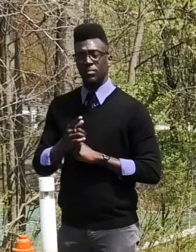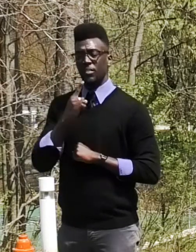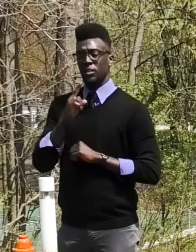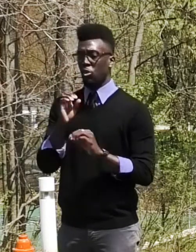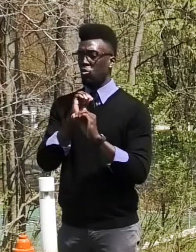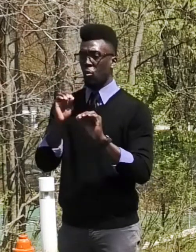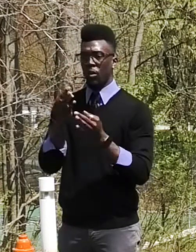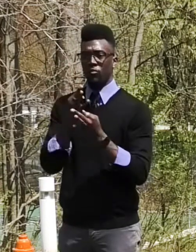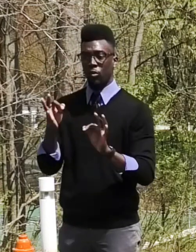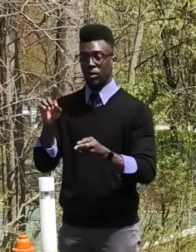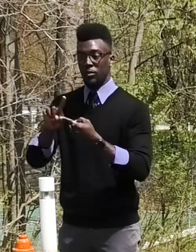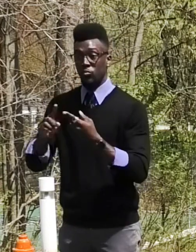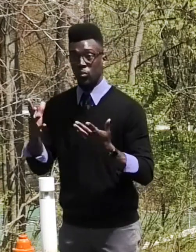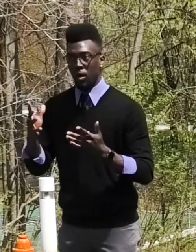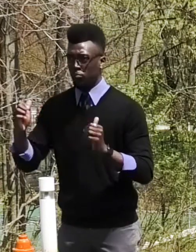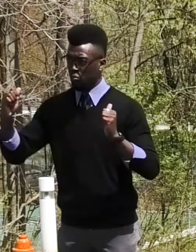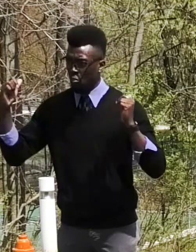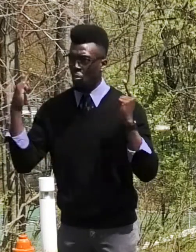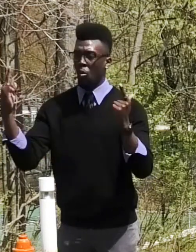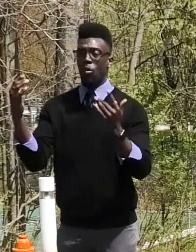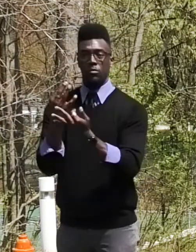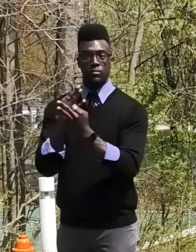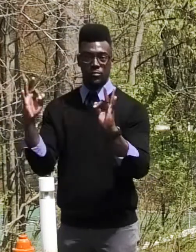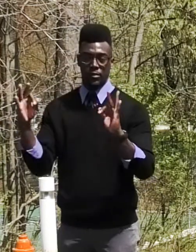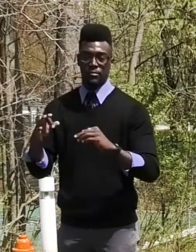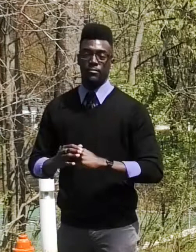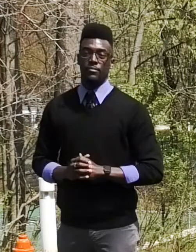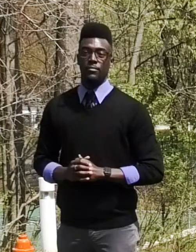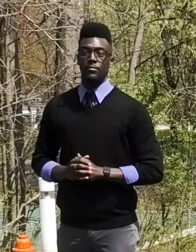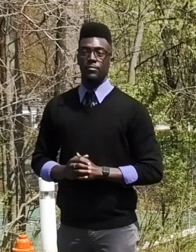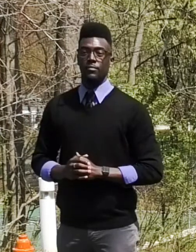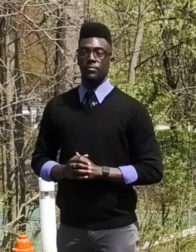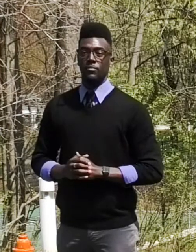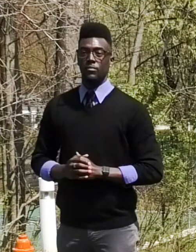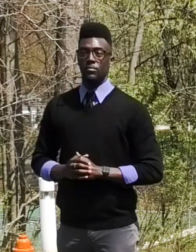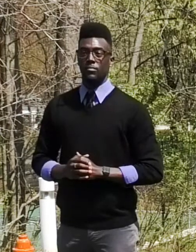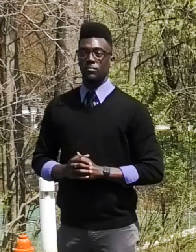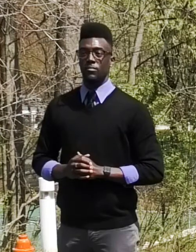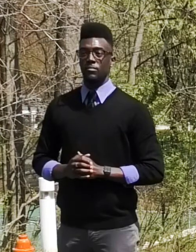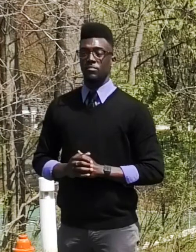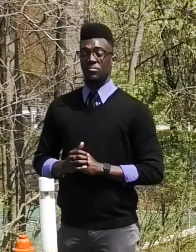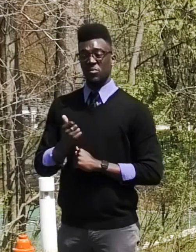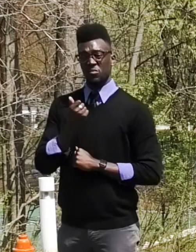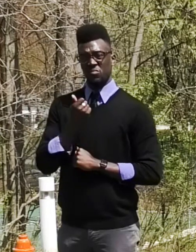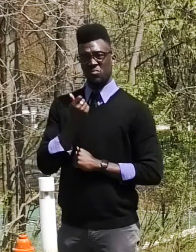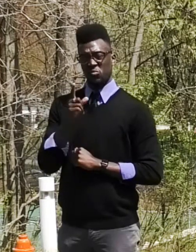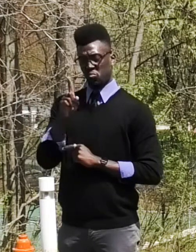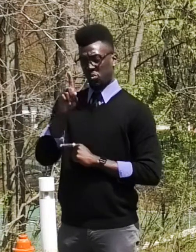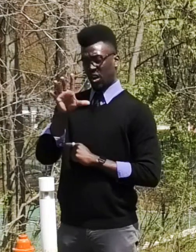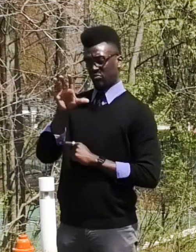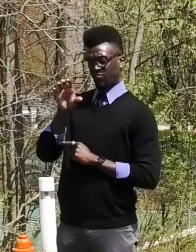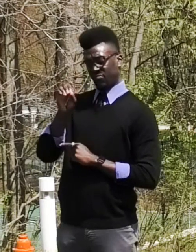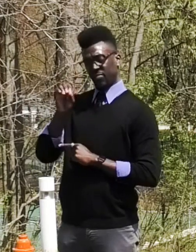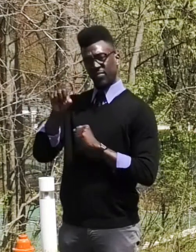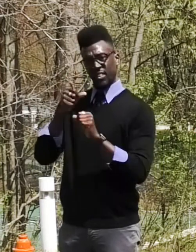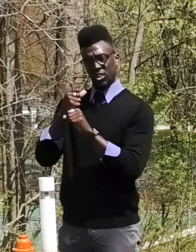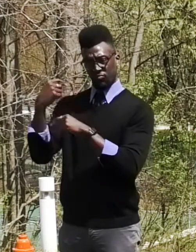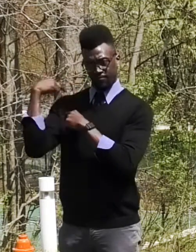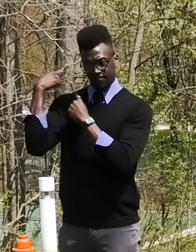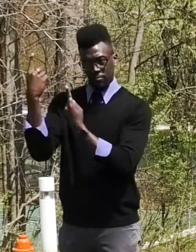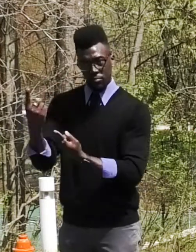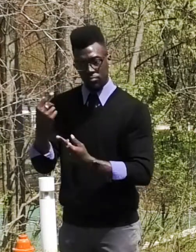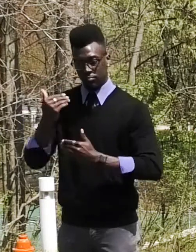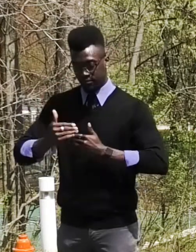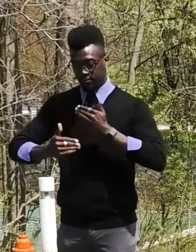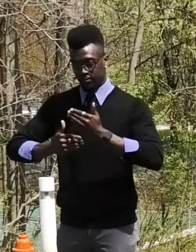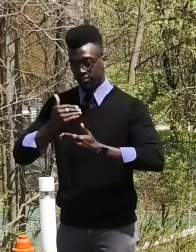free until we are all free. And while we've made progress over the last 155 years, we